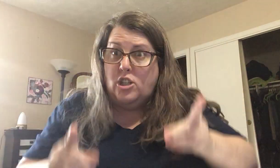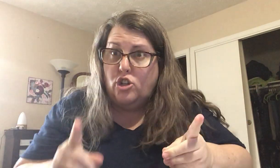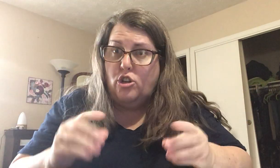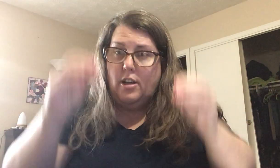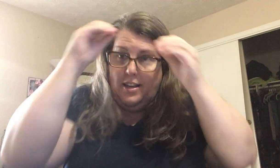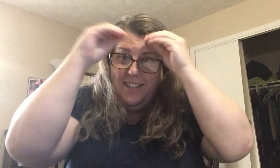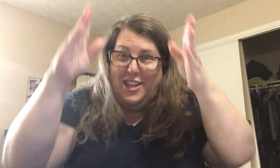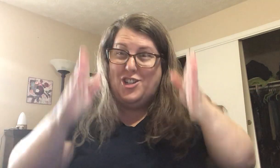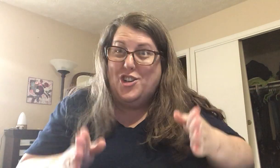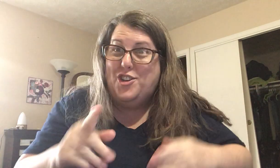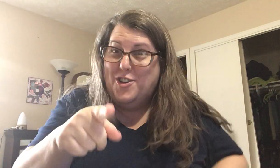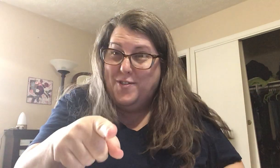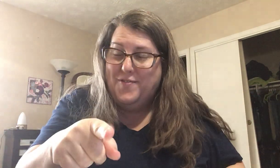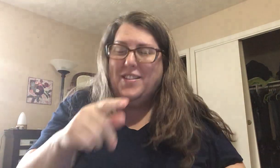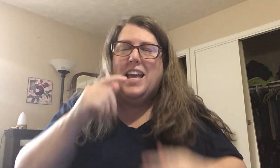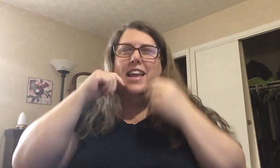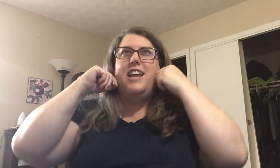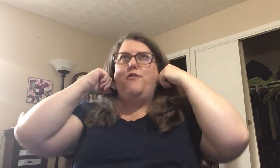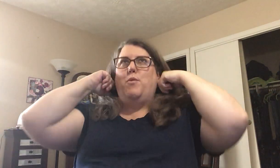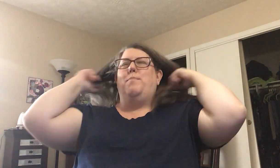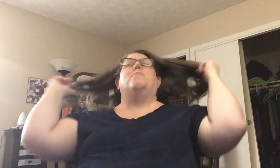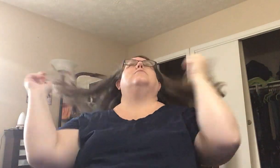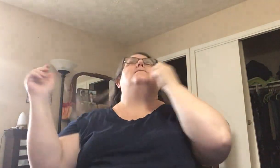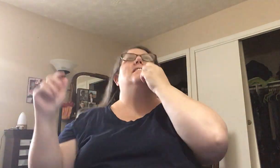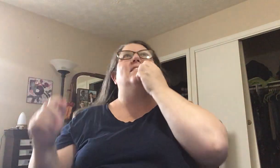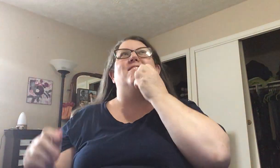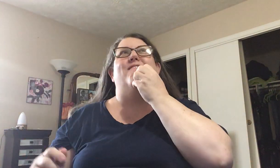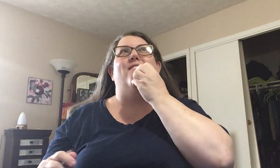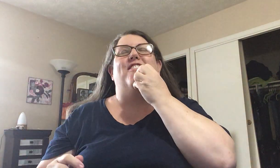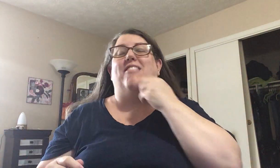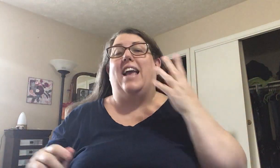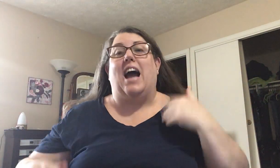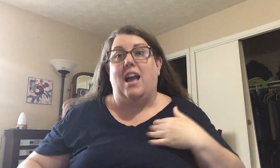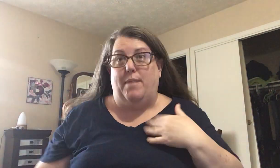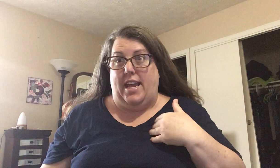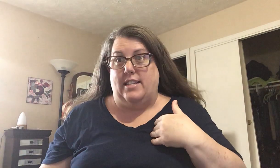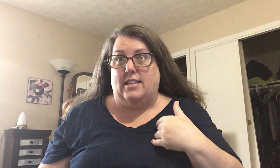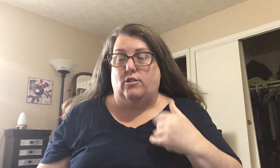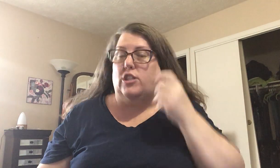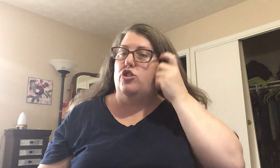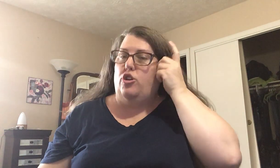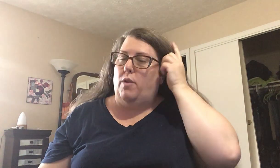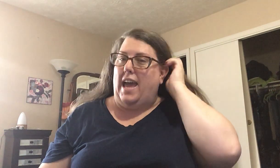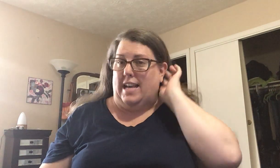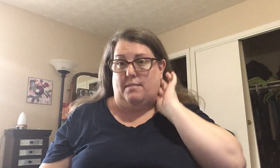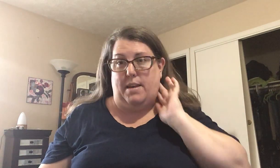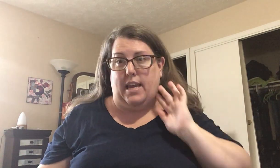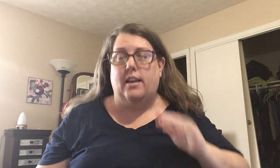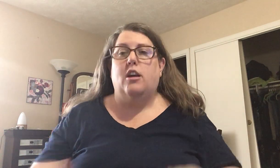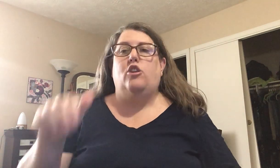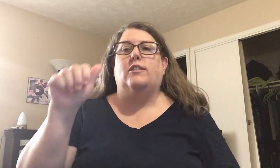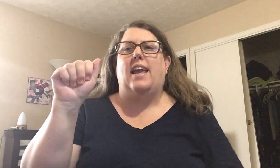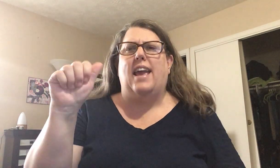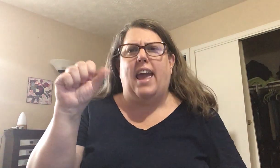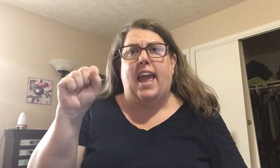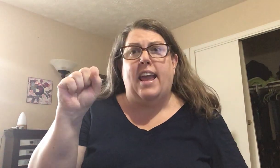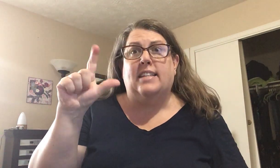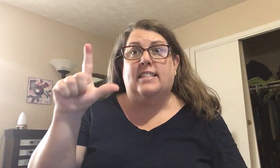Teacher you? Now, if you want to be more specific, like I am an ASL teacher and you want to ask me, you say